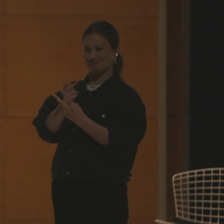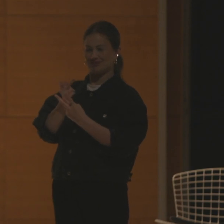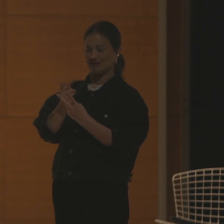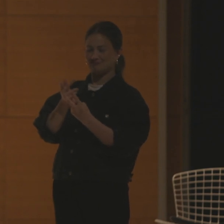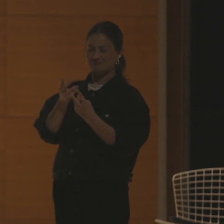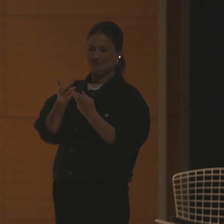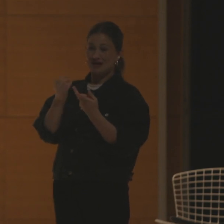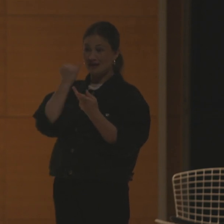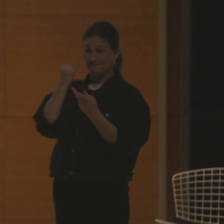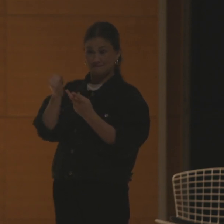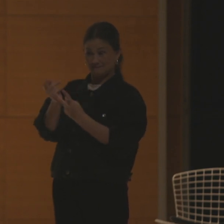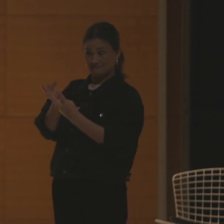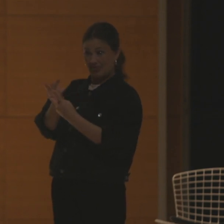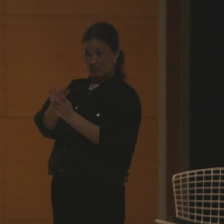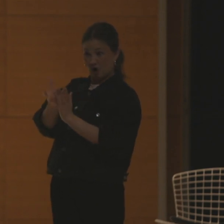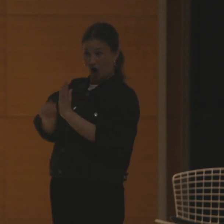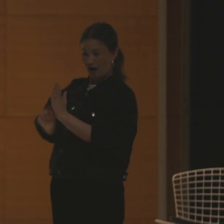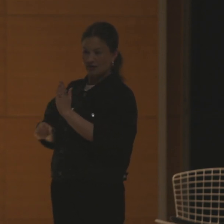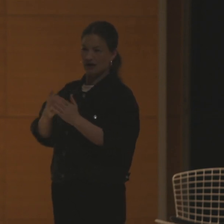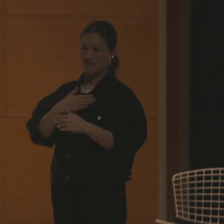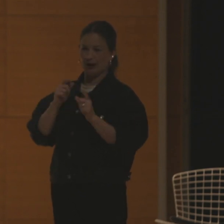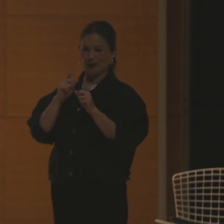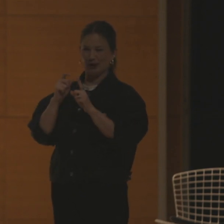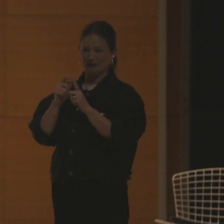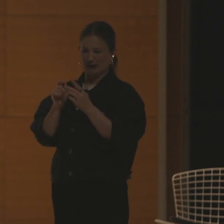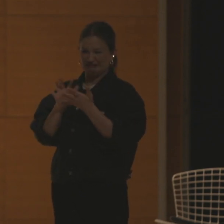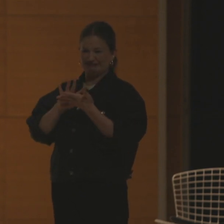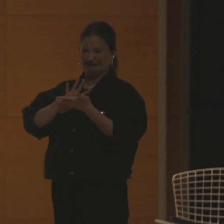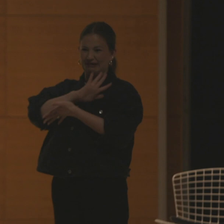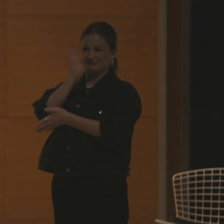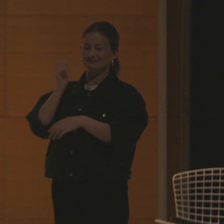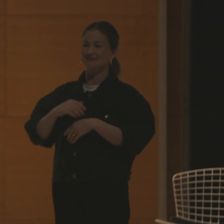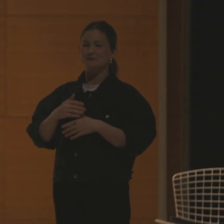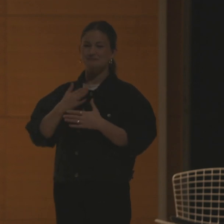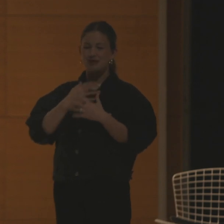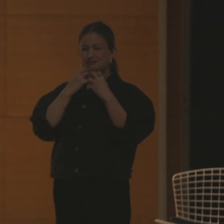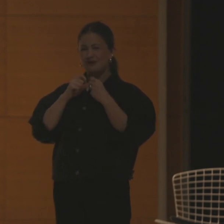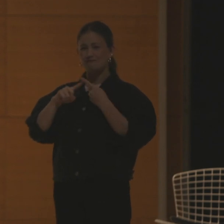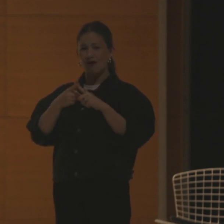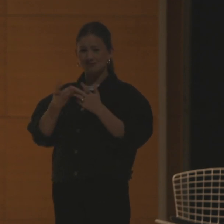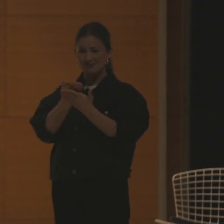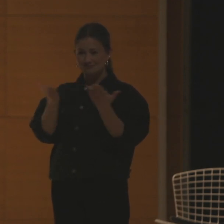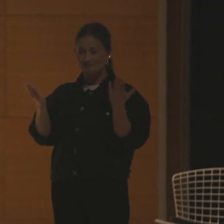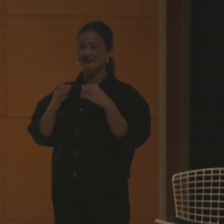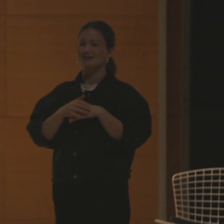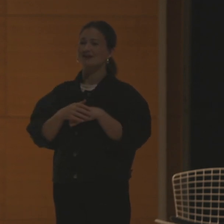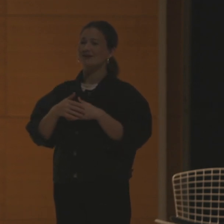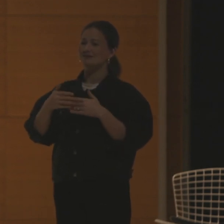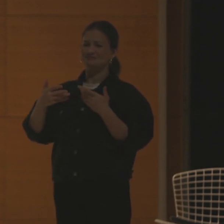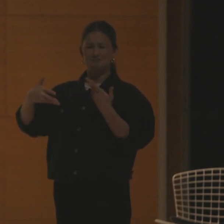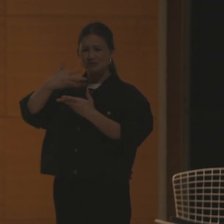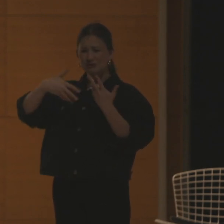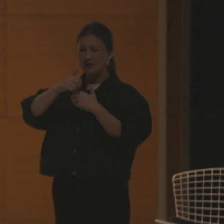still be mush. I'm so grateful to have some dear friends in the audience that have been here for the journey, and to be surrounded by people